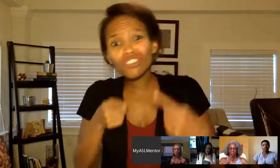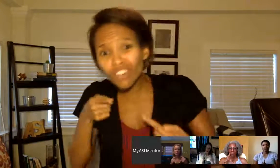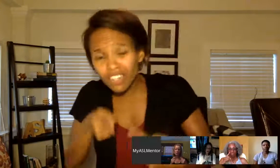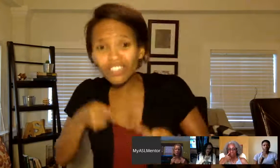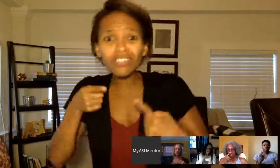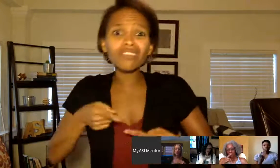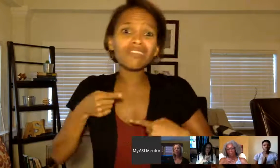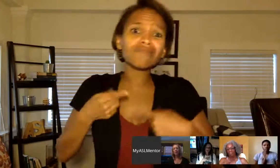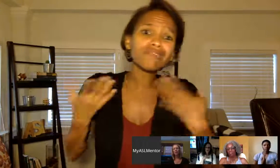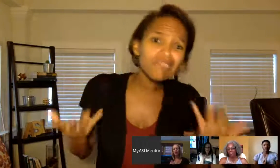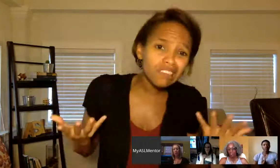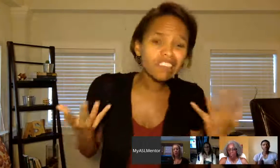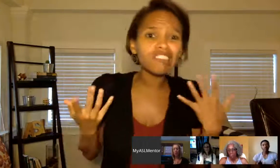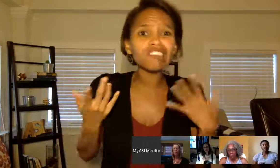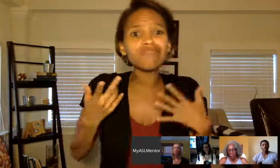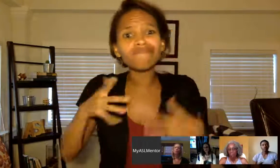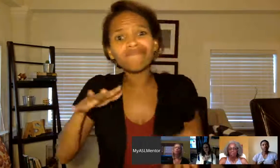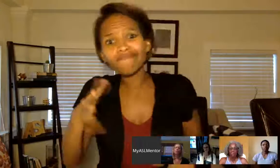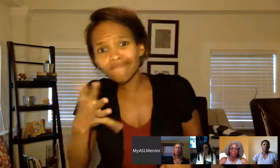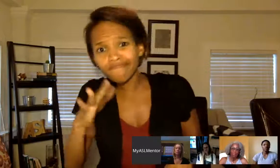Bored, struggle,